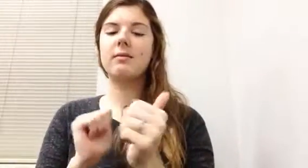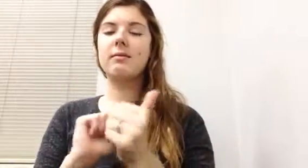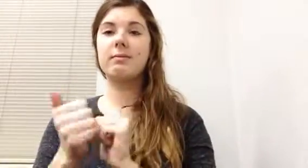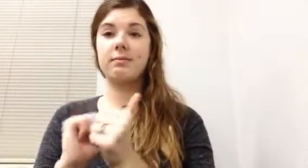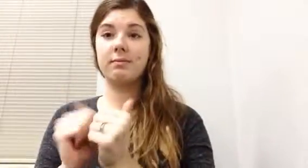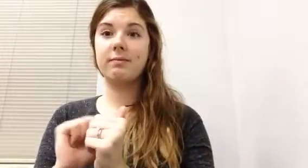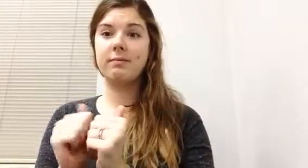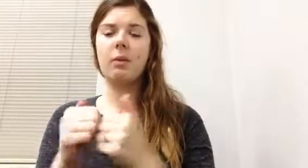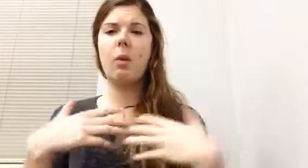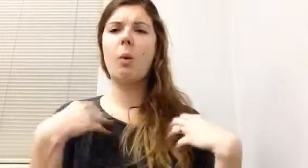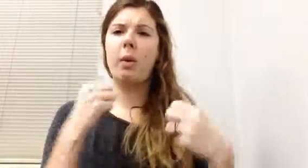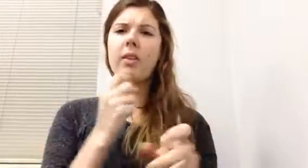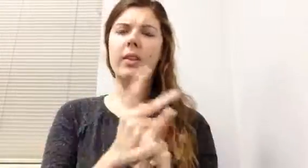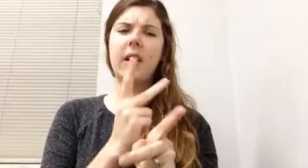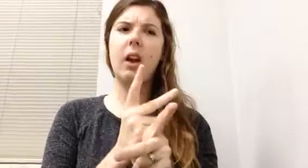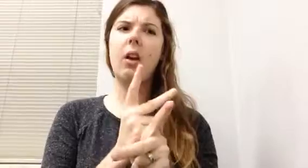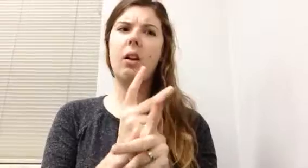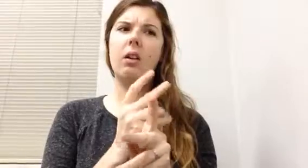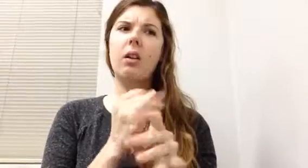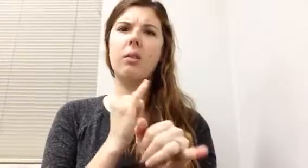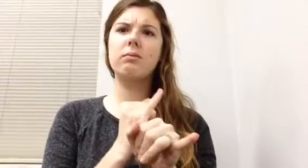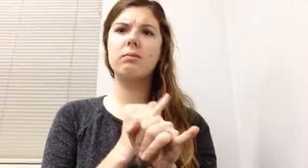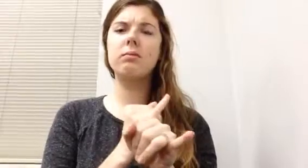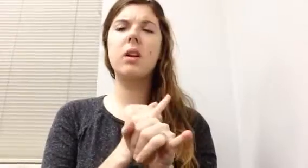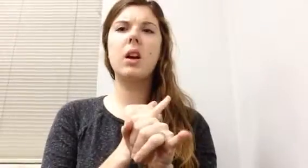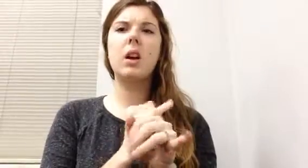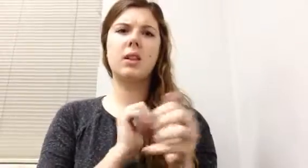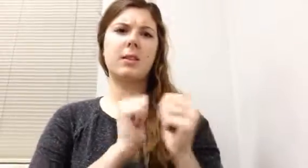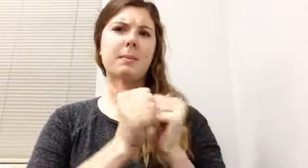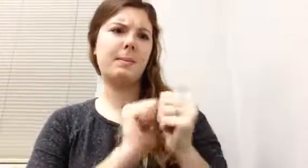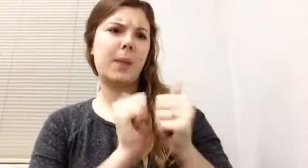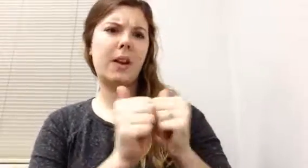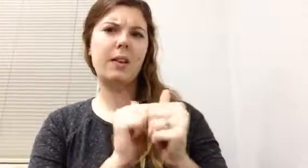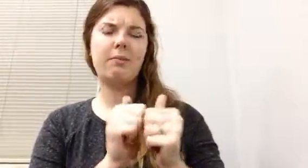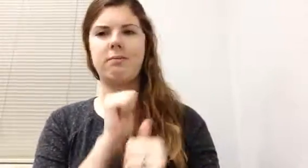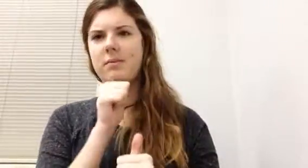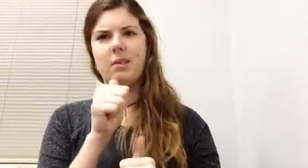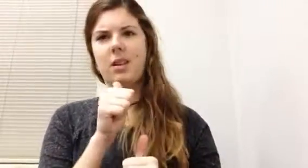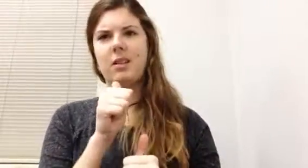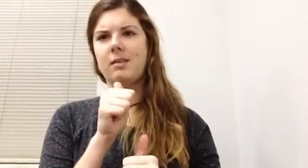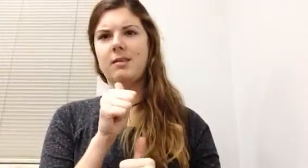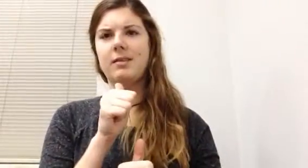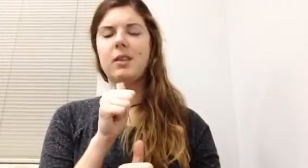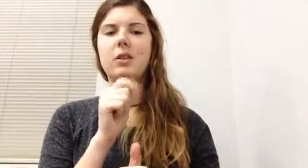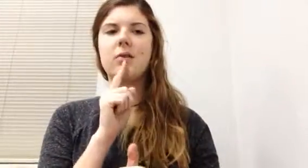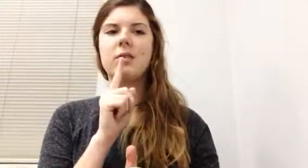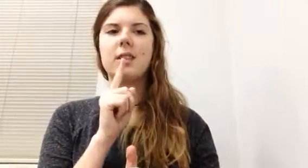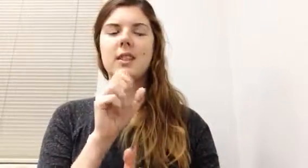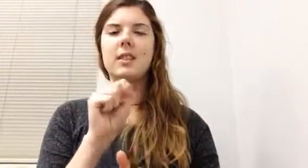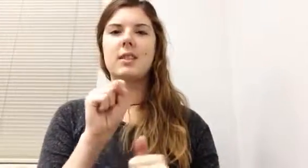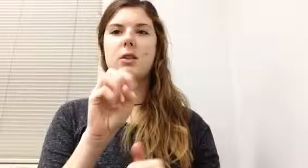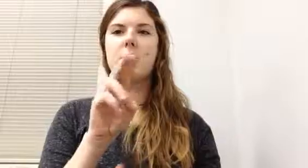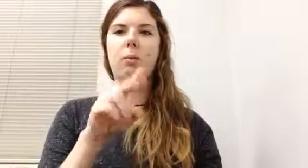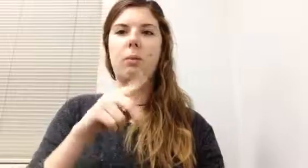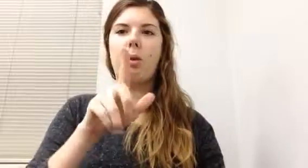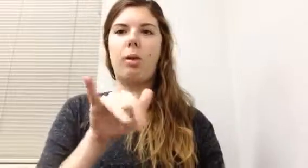institution is not a competitive marketplace where you have supply and demand things going on. And the reason is